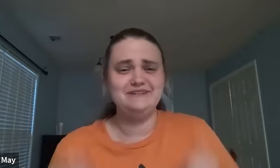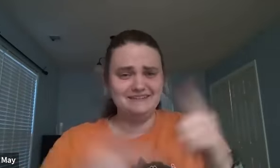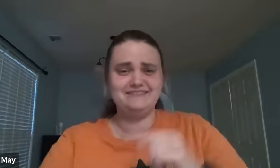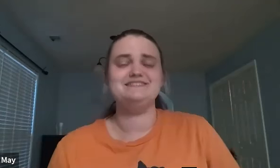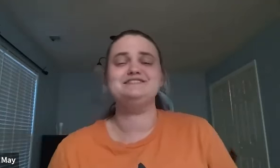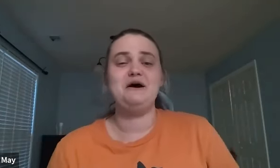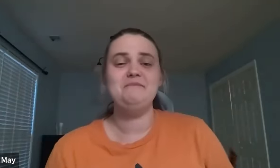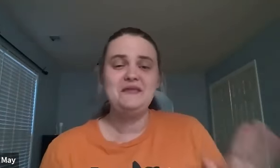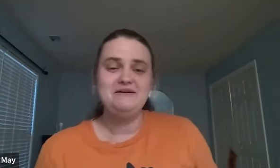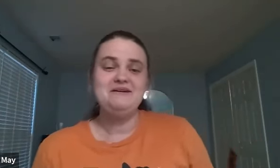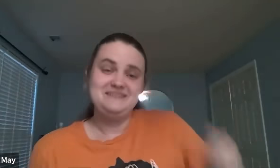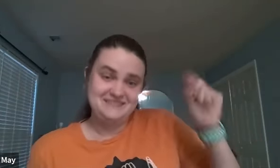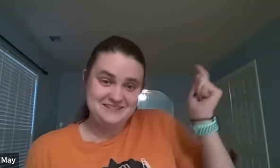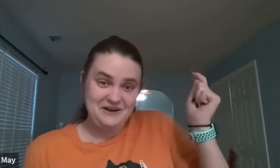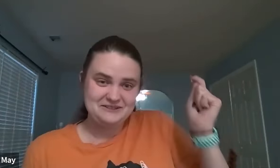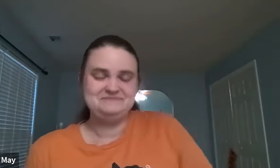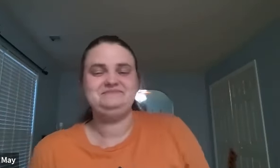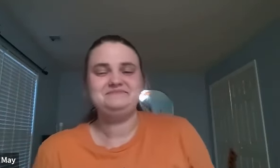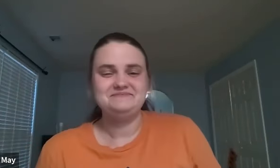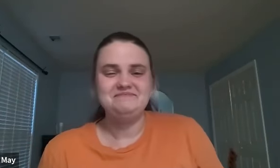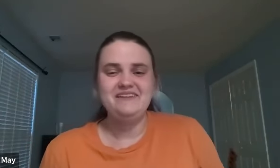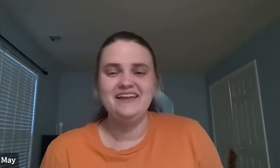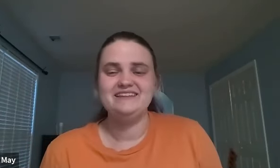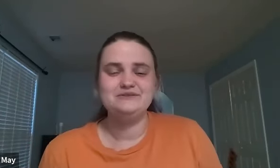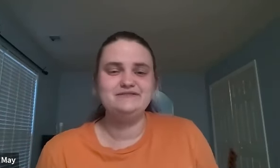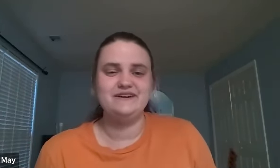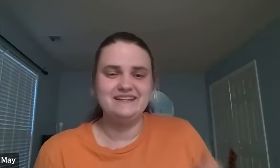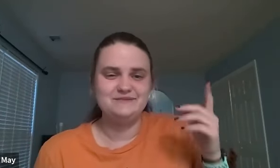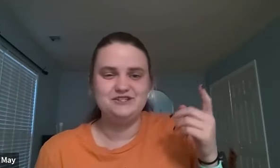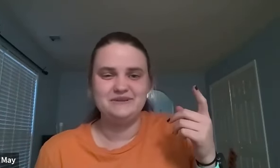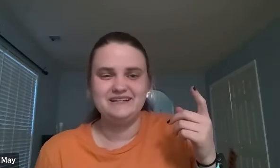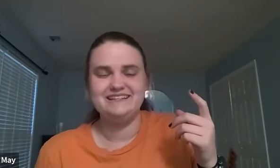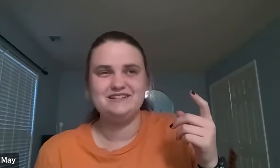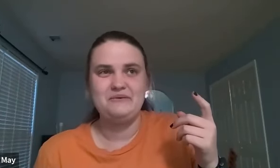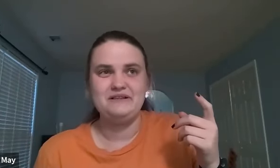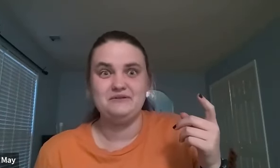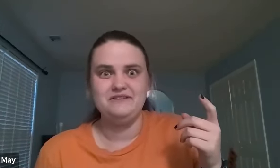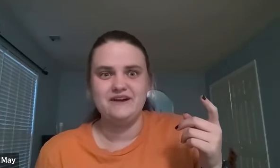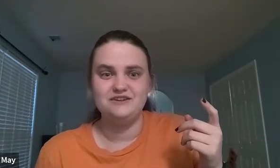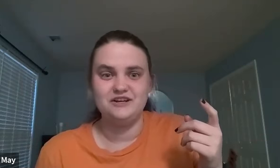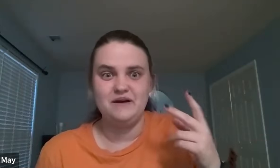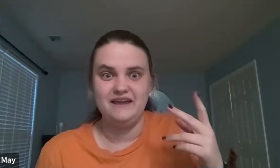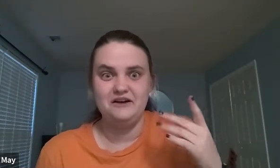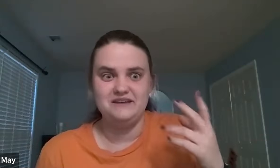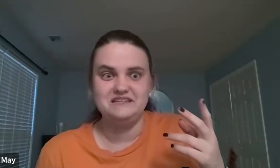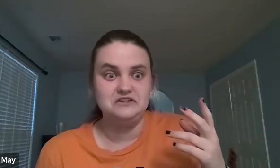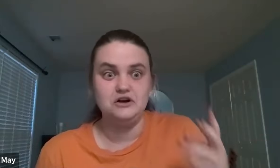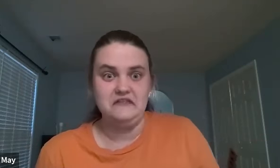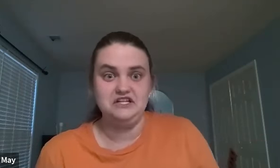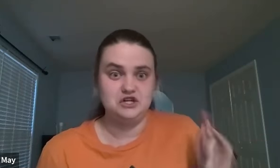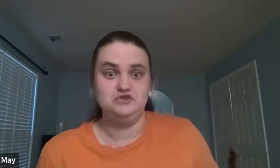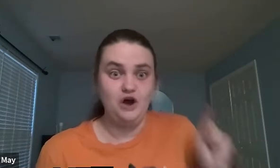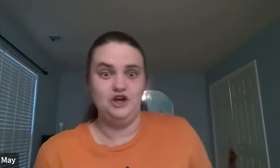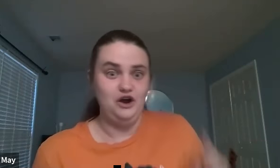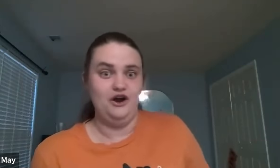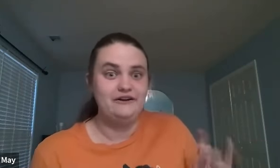get this. So dog. It's always fun, especially when a kid's going like really fast, talking about like how they see a dog. They just go dog, dog, dog,